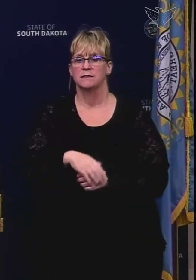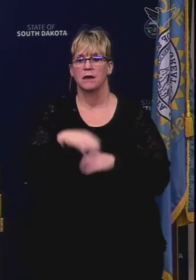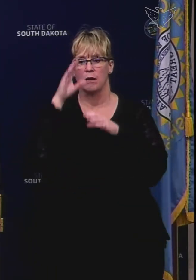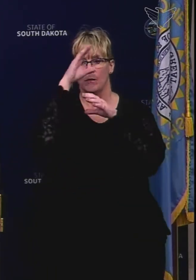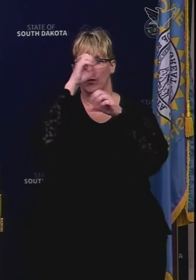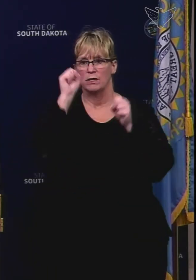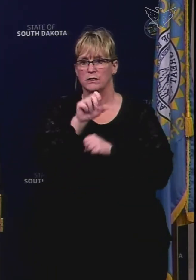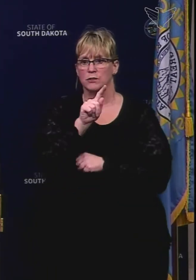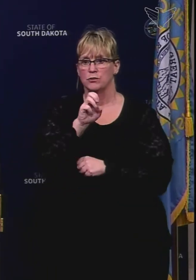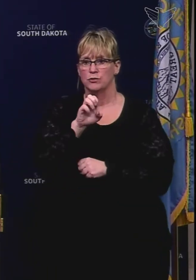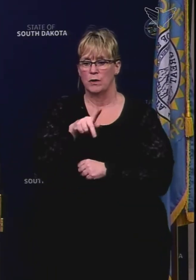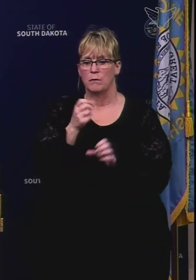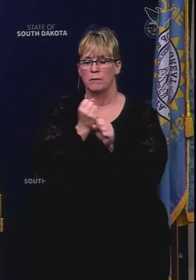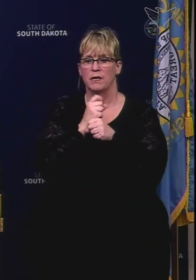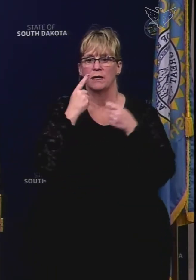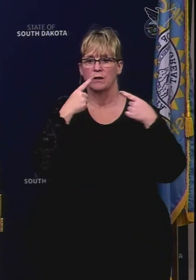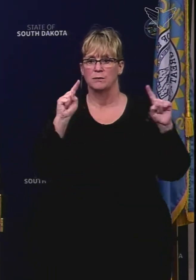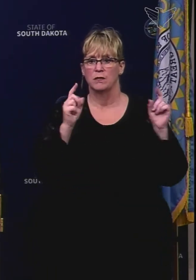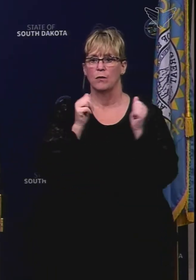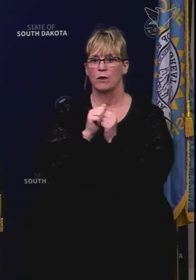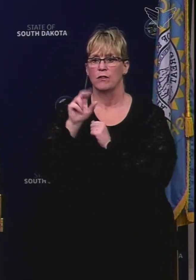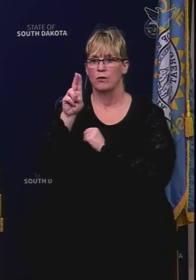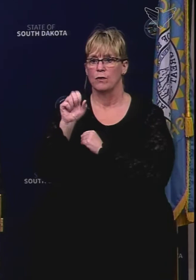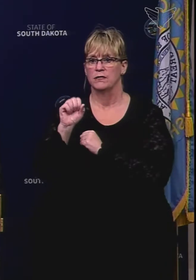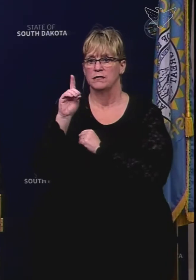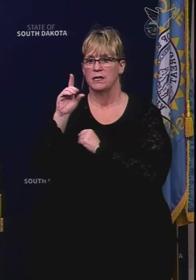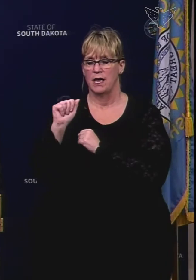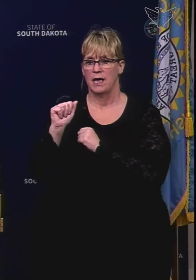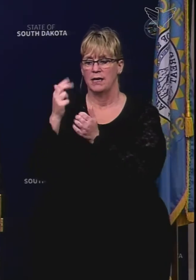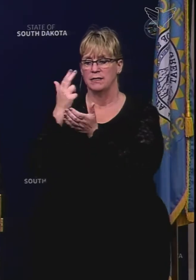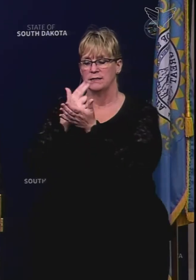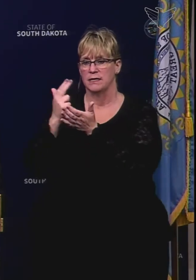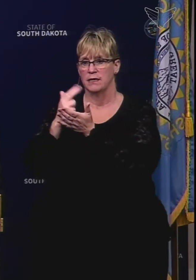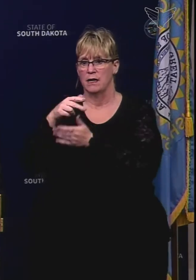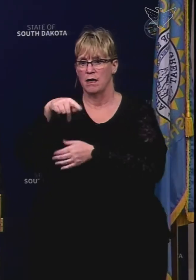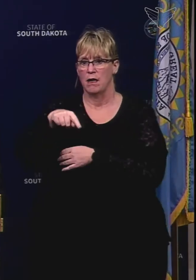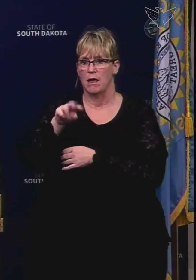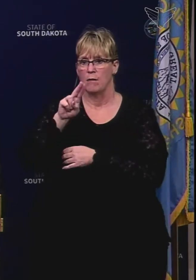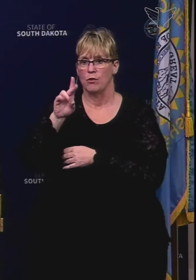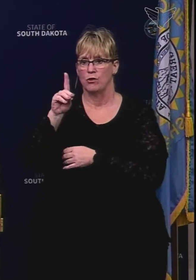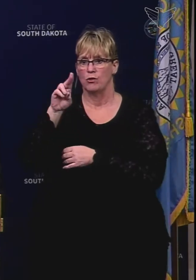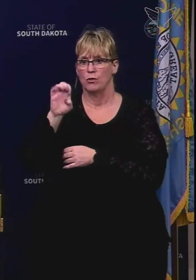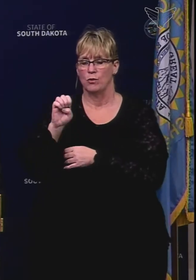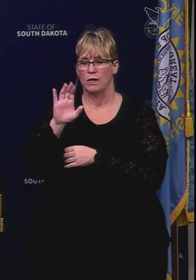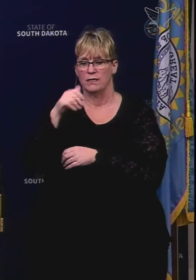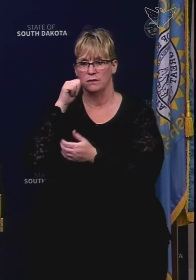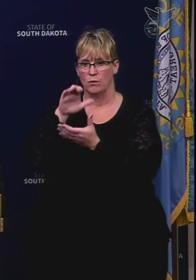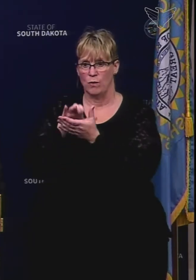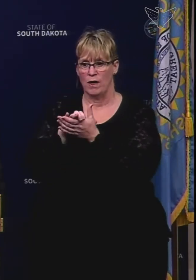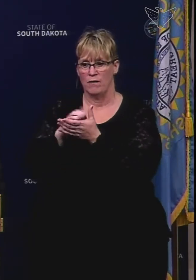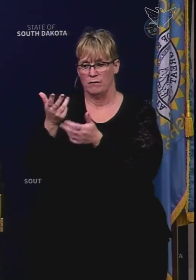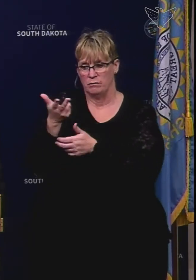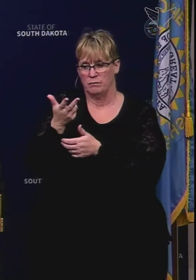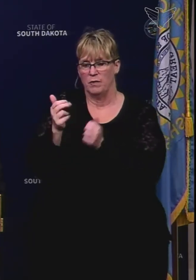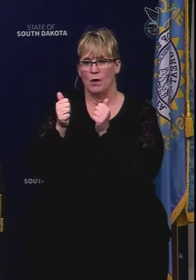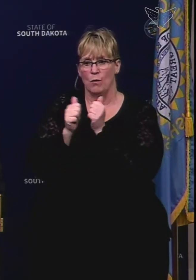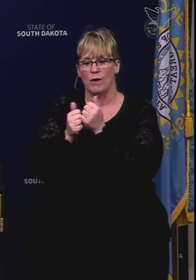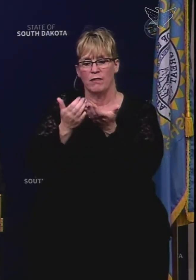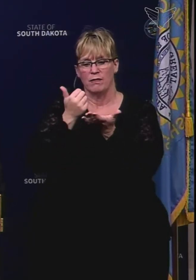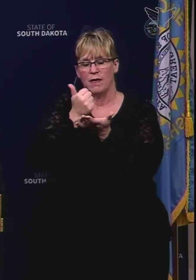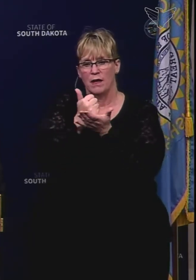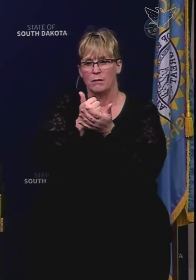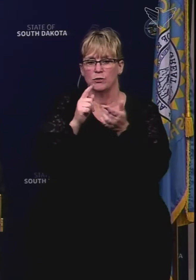President Trump had made an announcement today in partnership with USDA Secretary Sonny Perdue, and Ivanka Trump is involved as well, with some aid